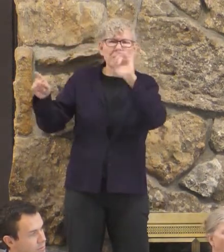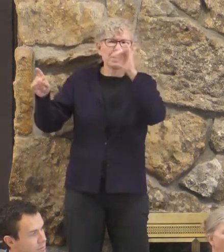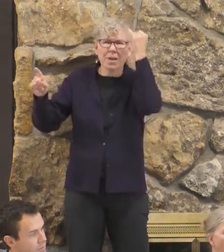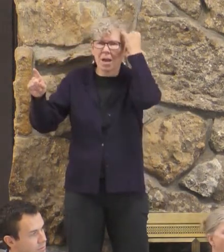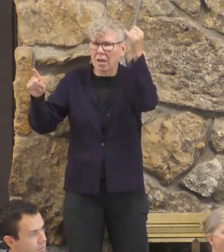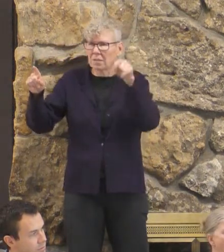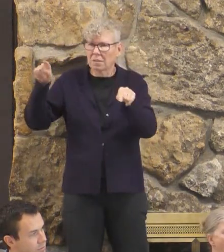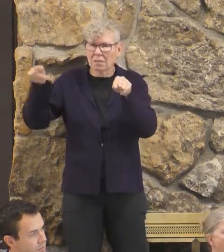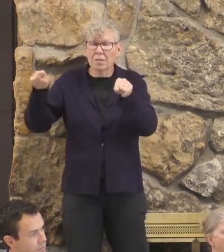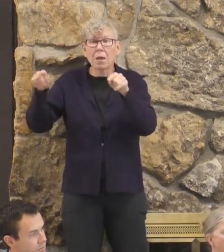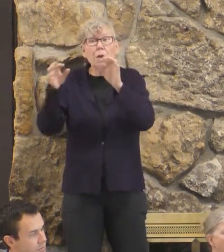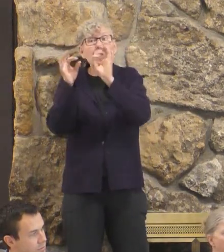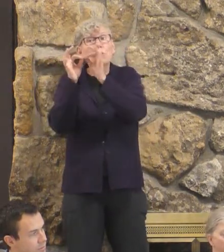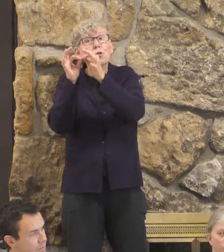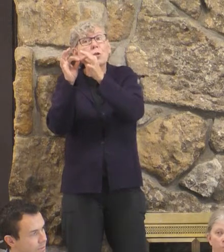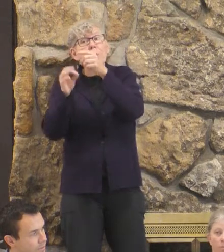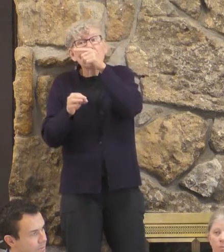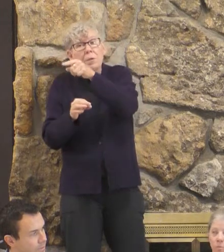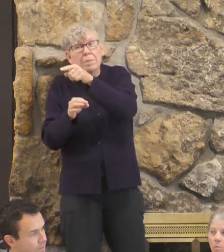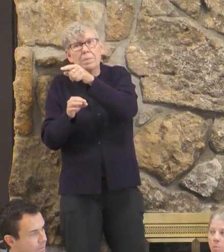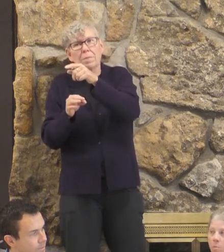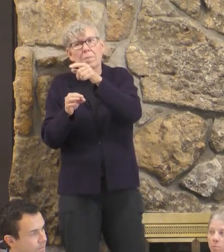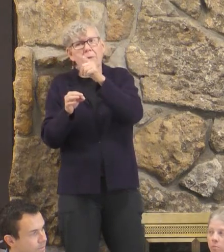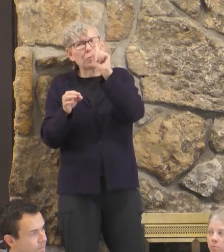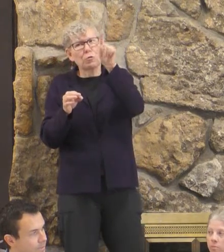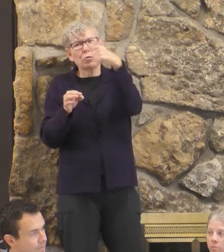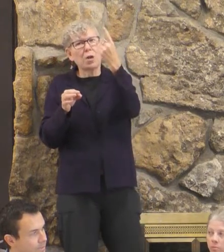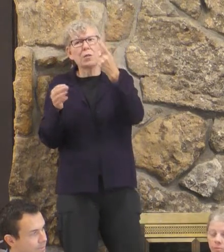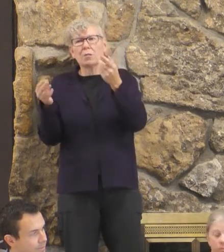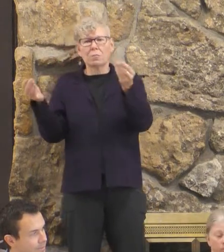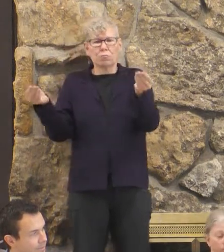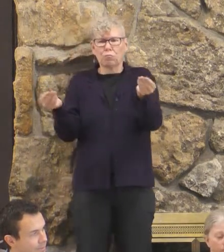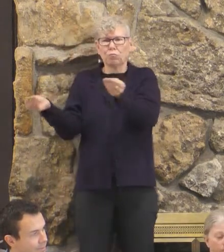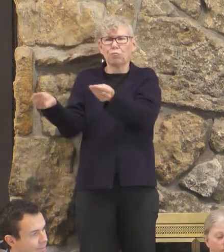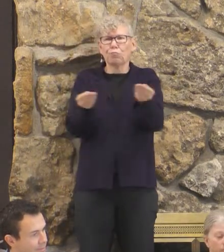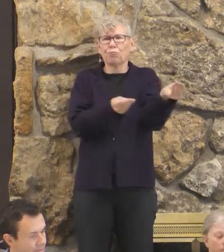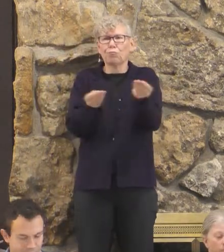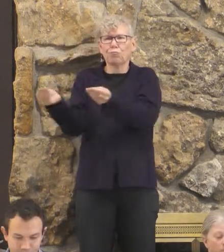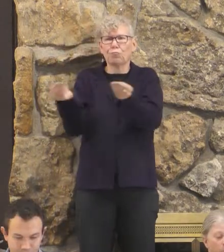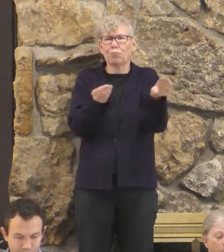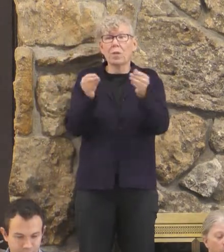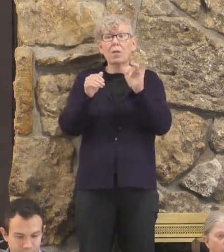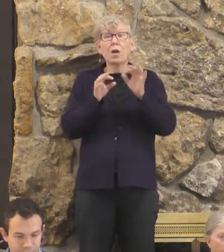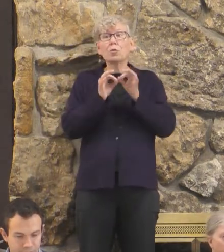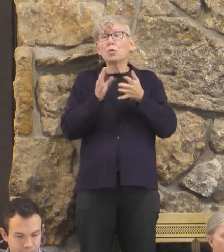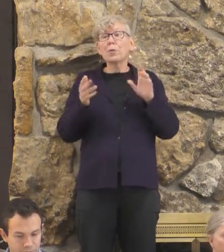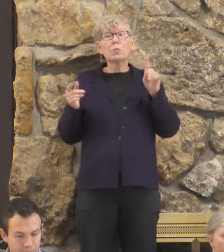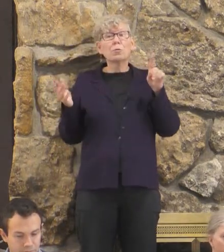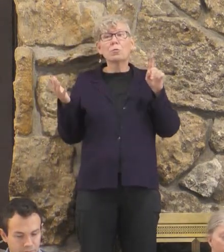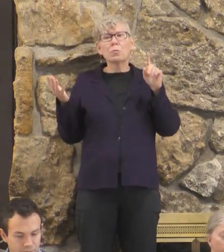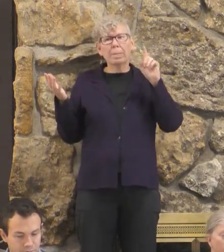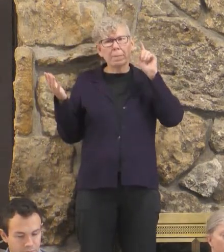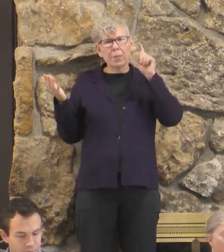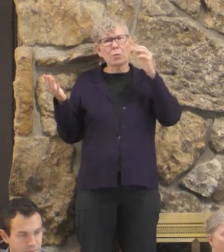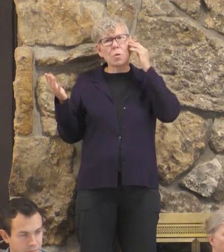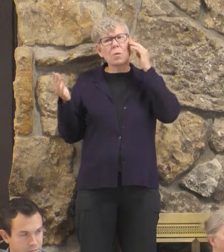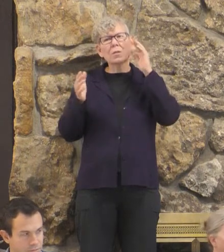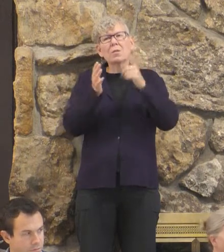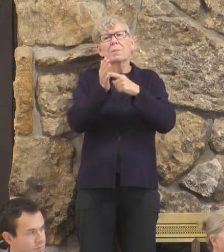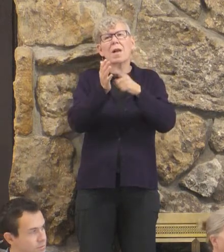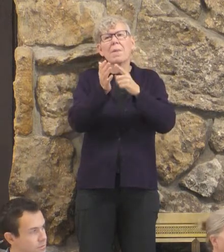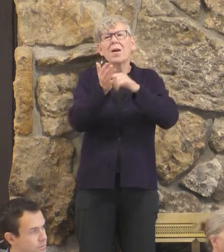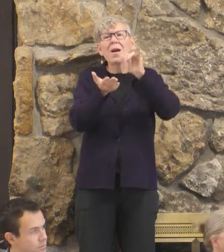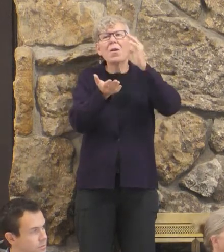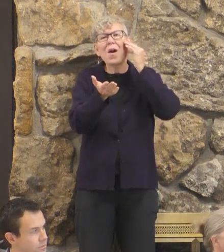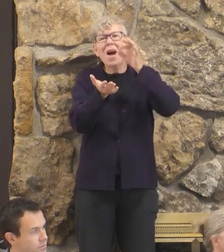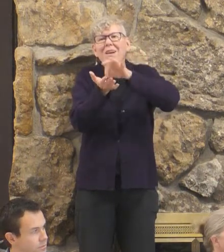to look at an accounting sheet and figure anything out. That lawyer is allowed to hire an accountant to look through that and